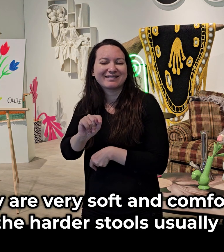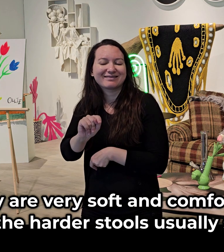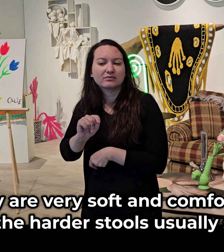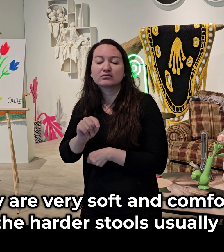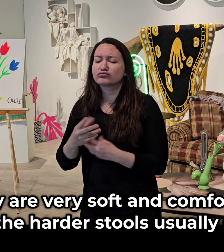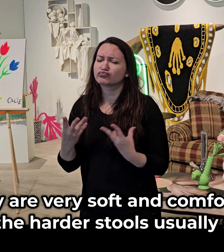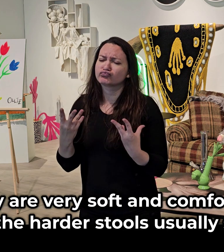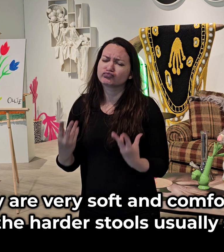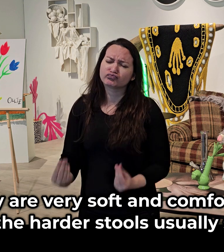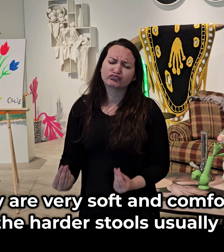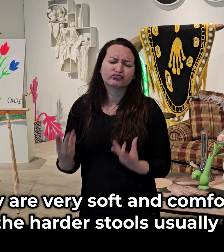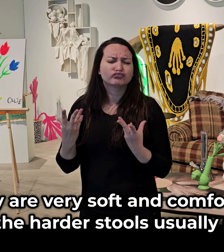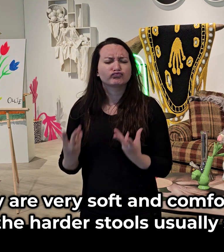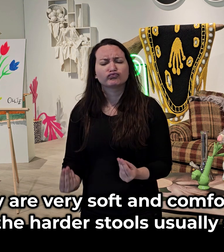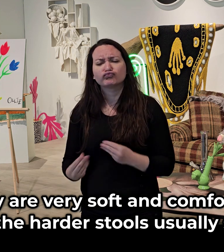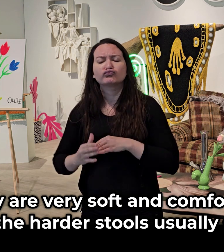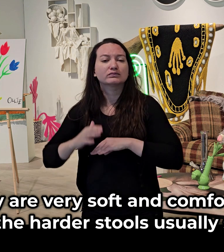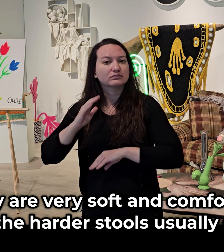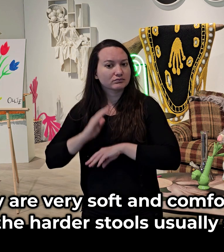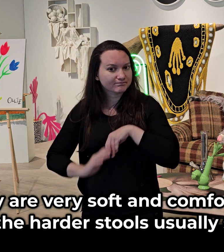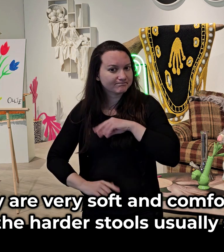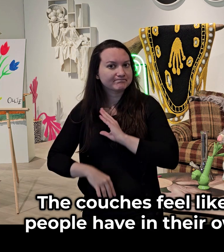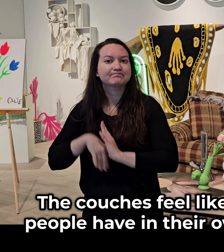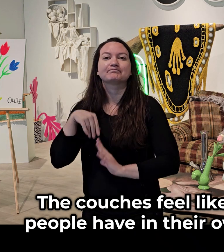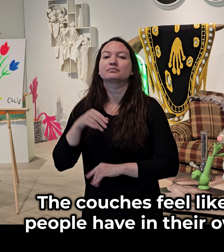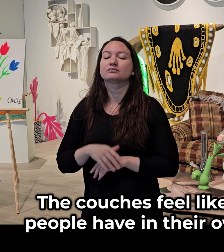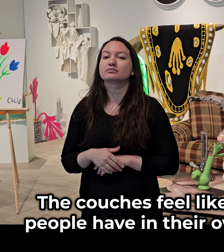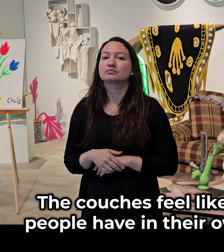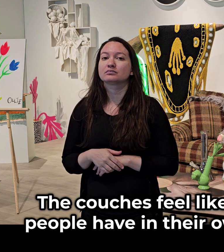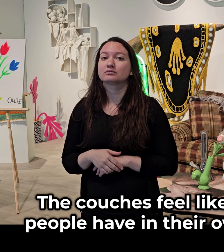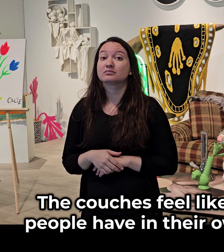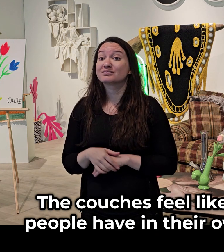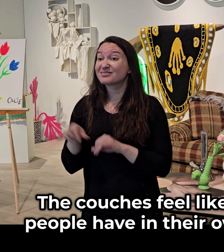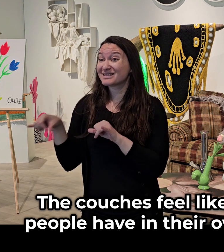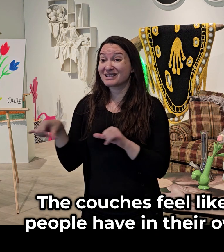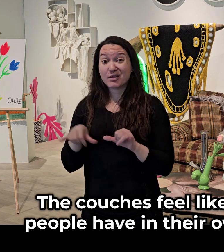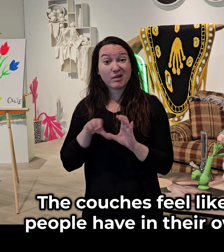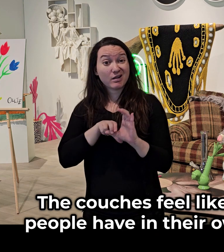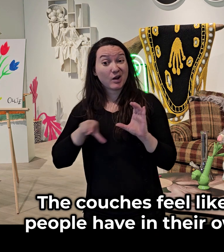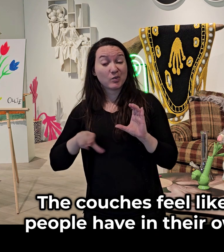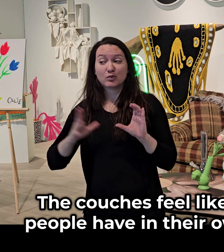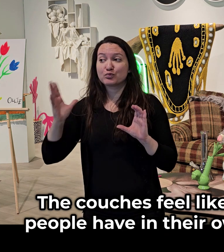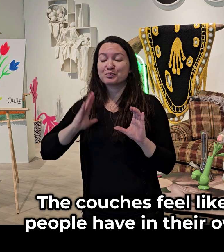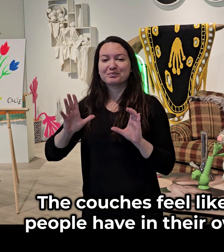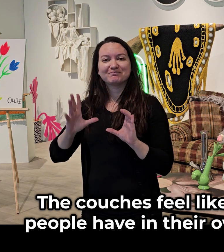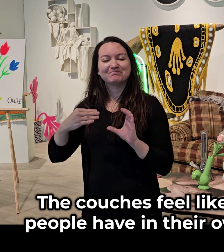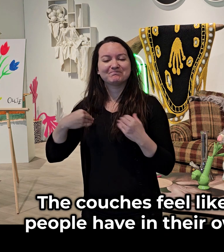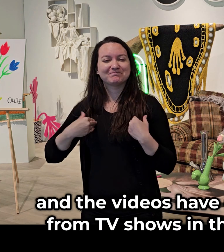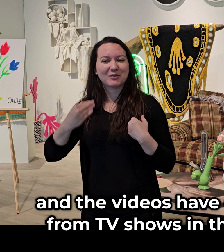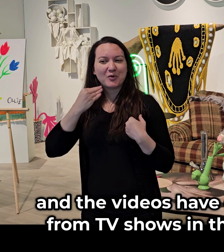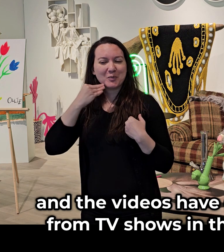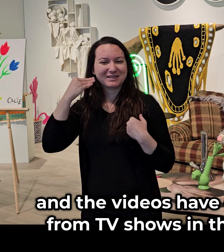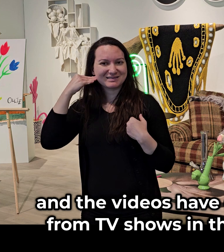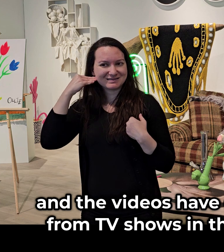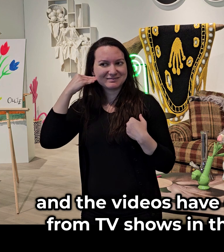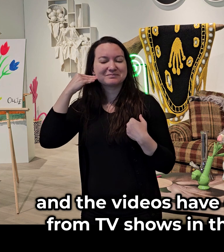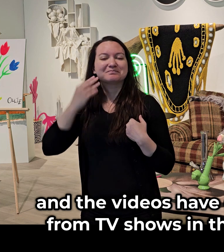stools usually seen in a gallery. The couches feel like couches people have in their own homes, and the videos have elements